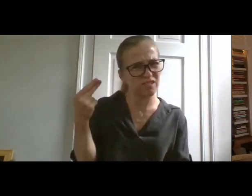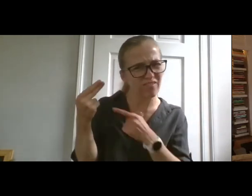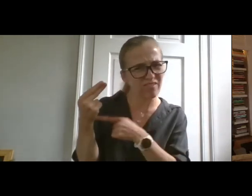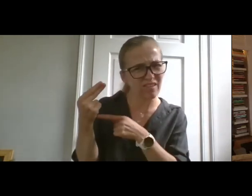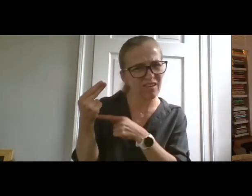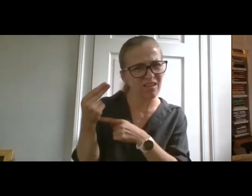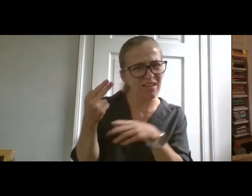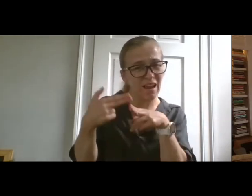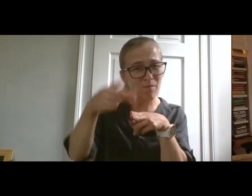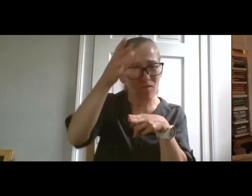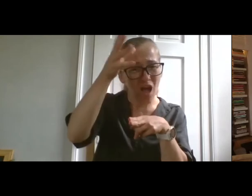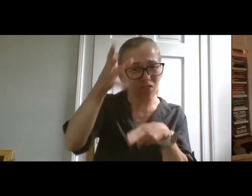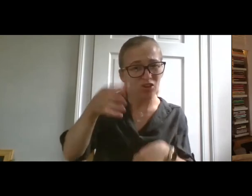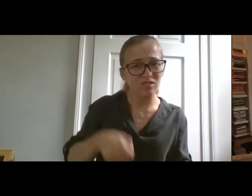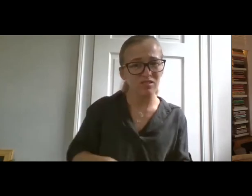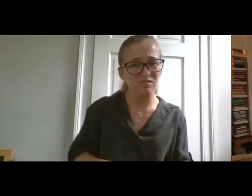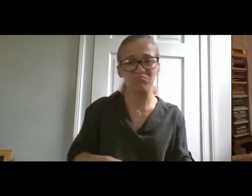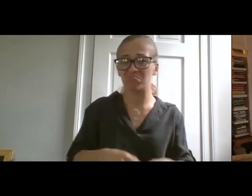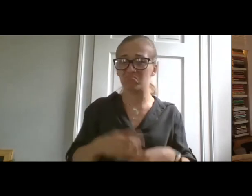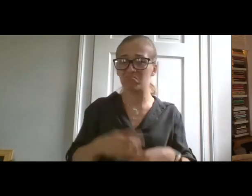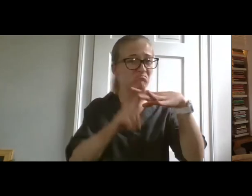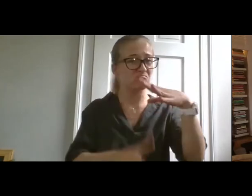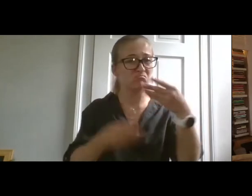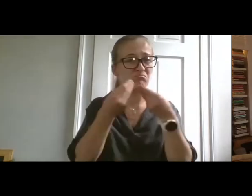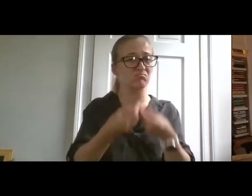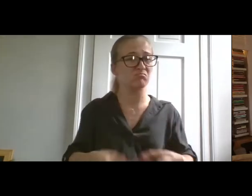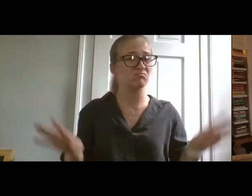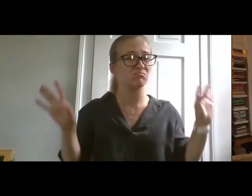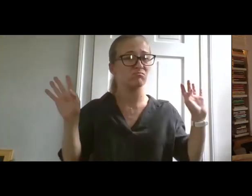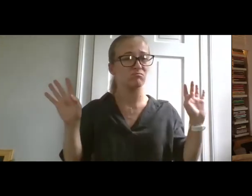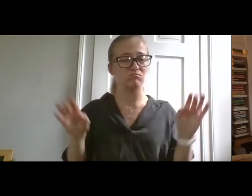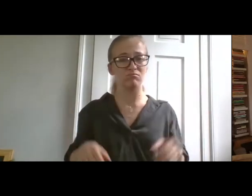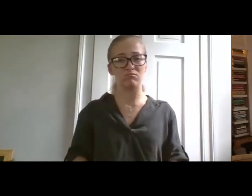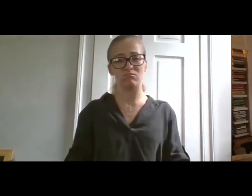of the Father, nowhere to be heard.